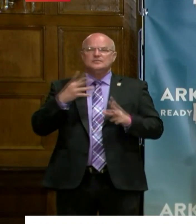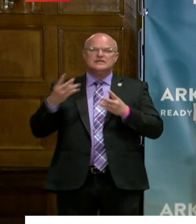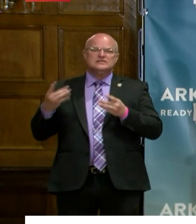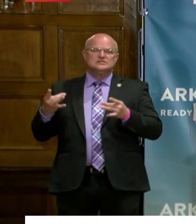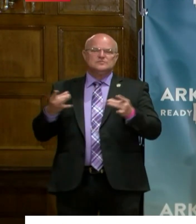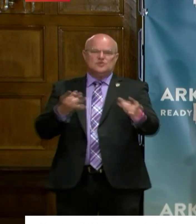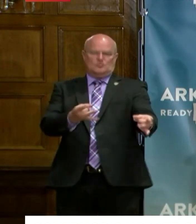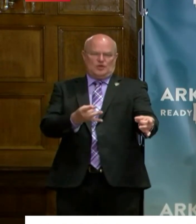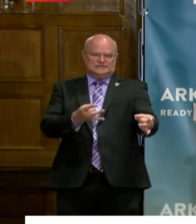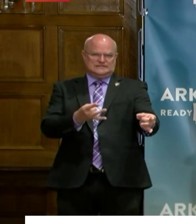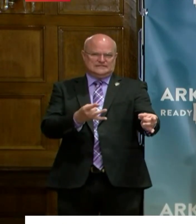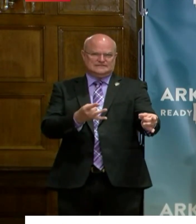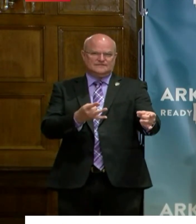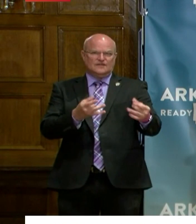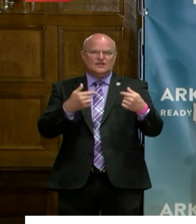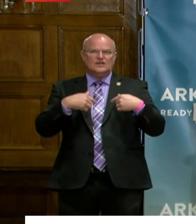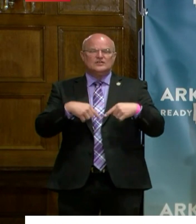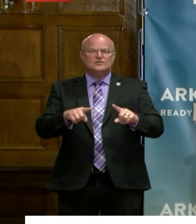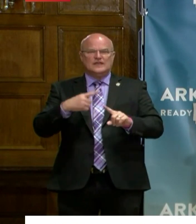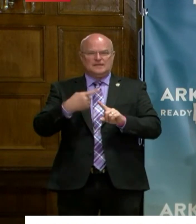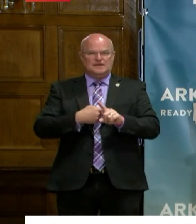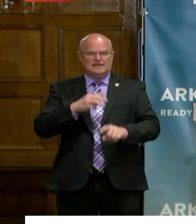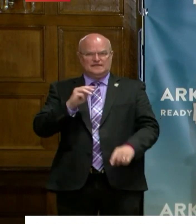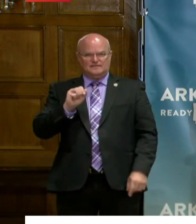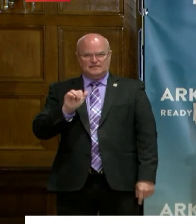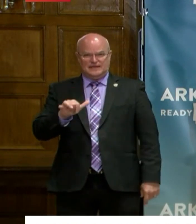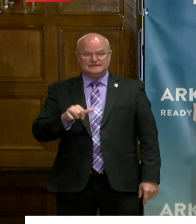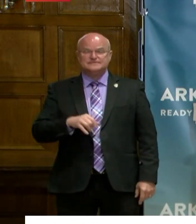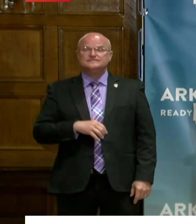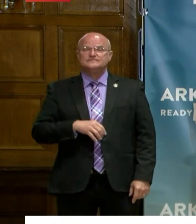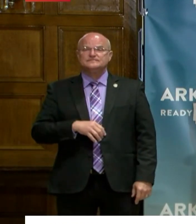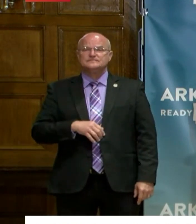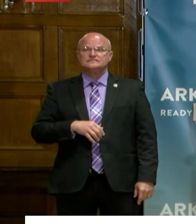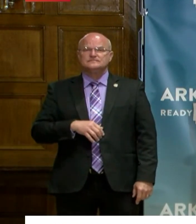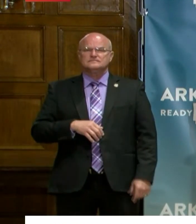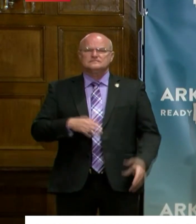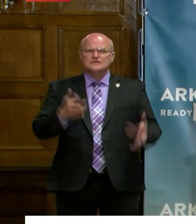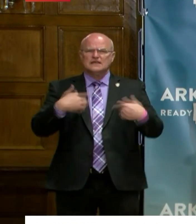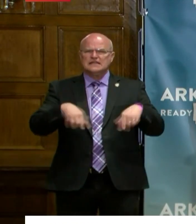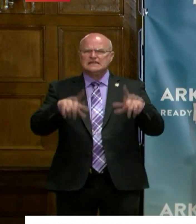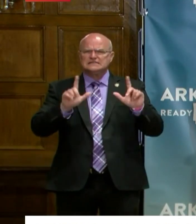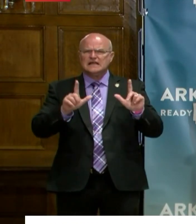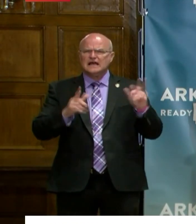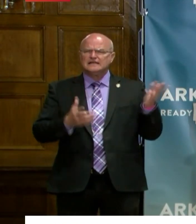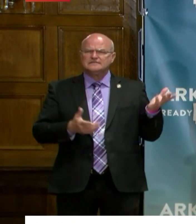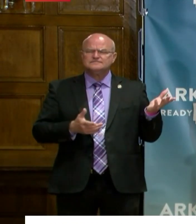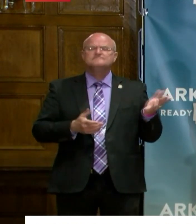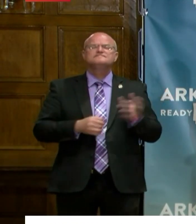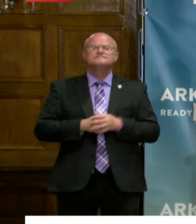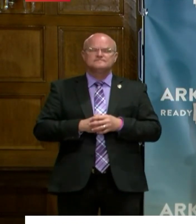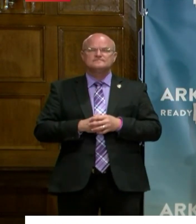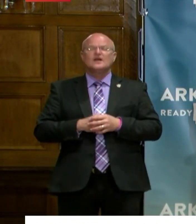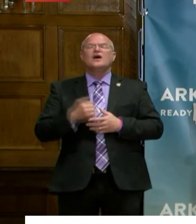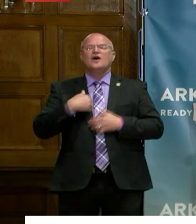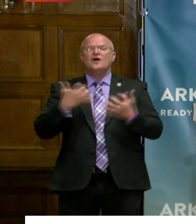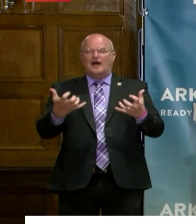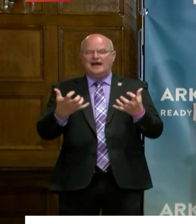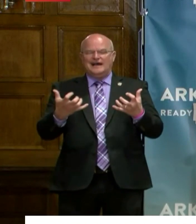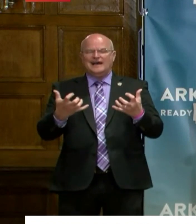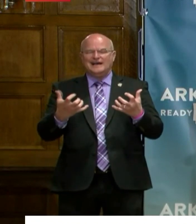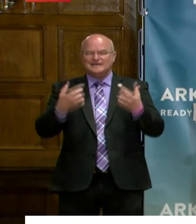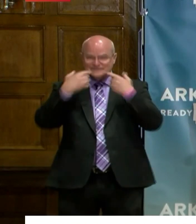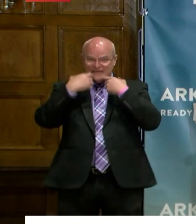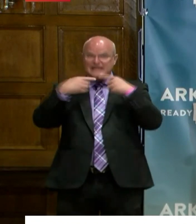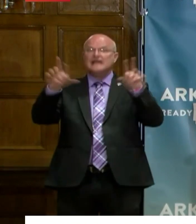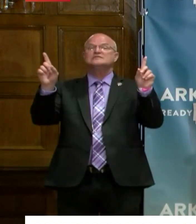smoother process during this month. And let me see what the next slide is. I did want to make